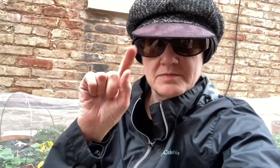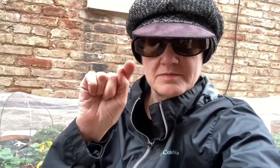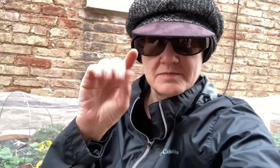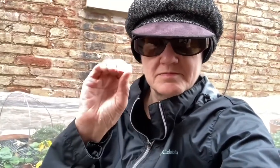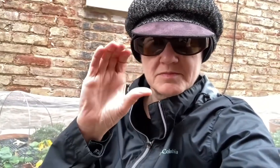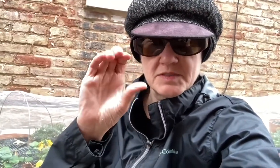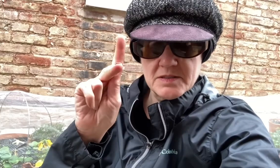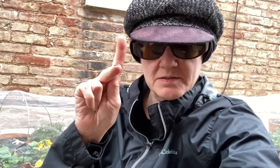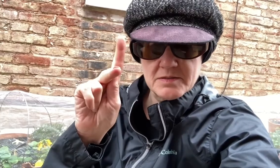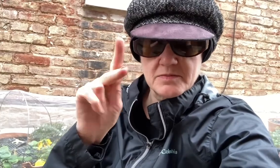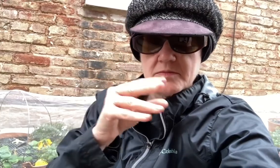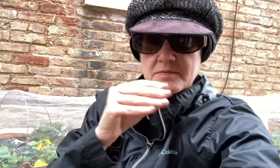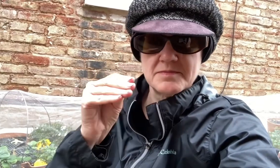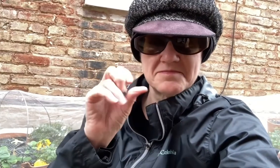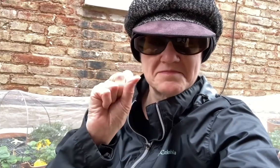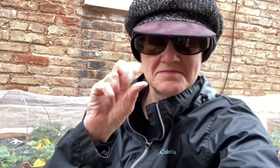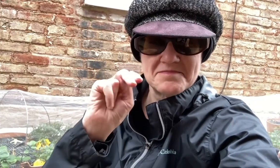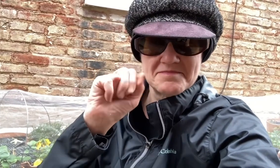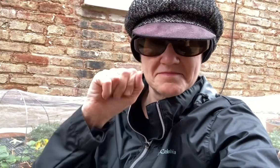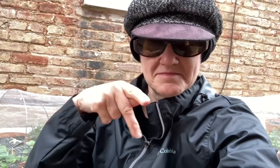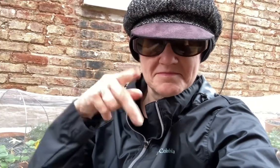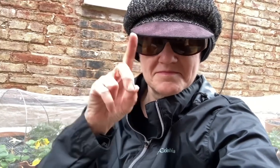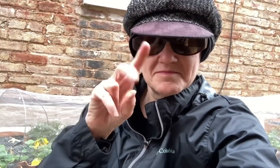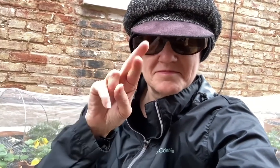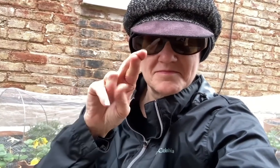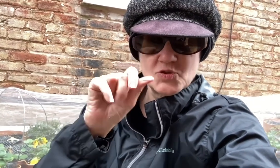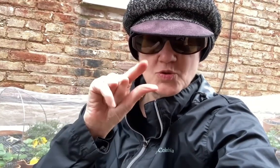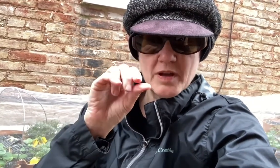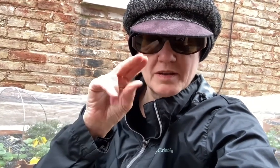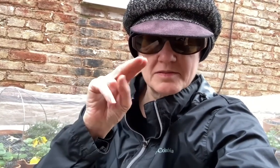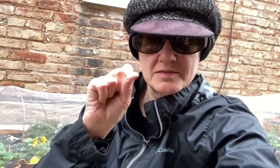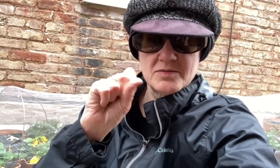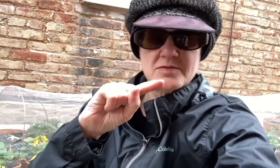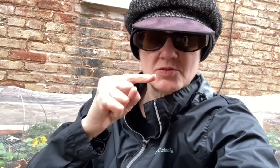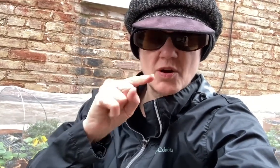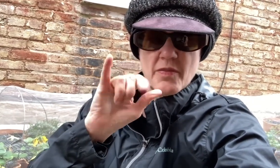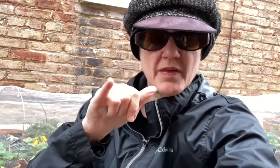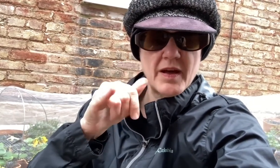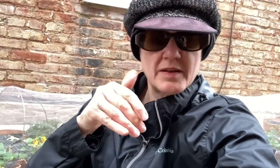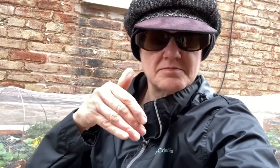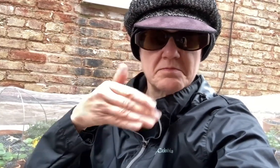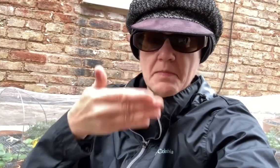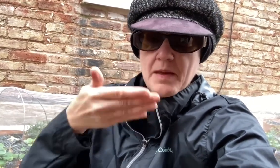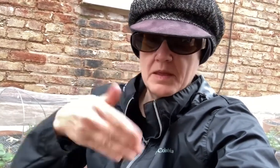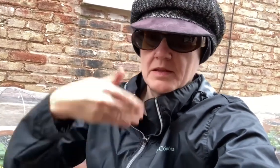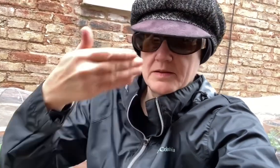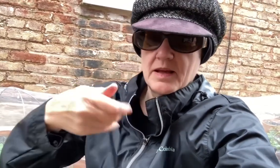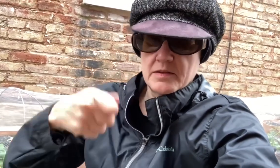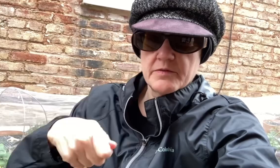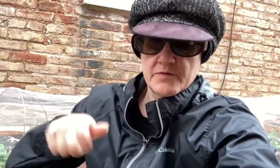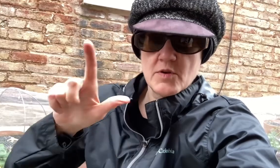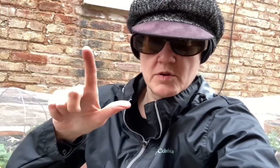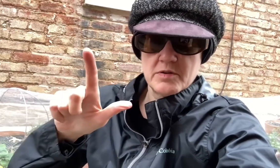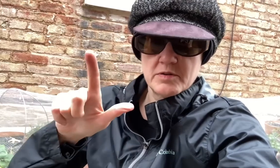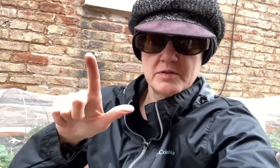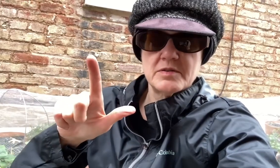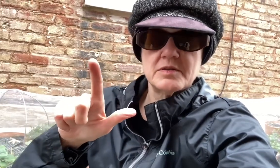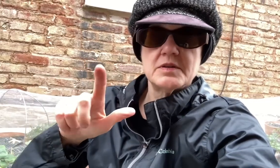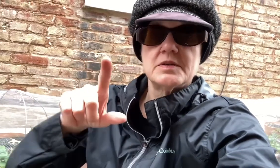already there. And later, we're going to put some stock and some snapdragons. Probably start those the next